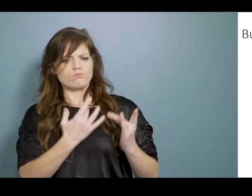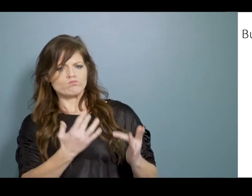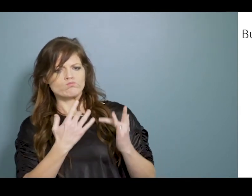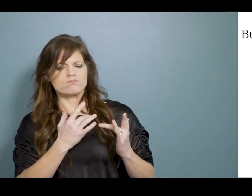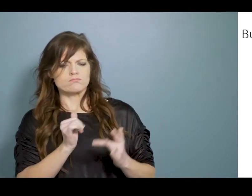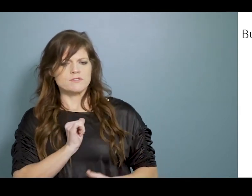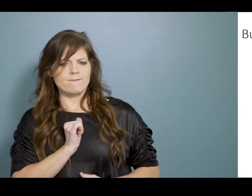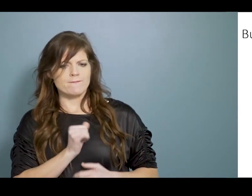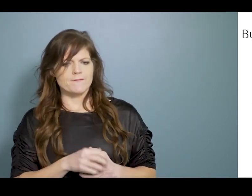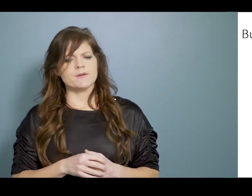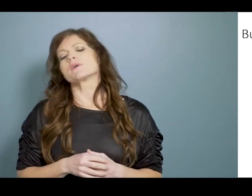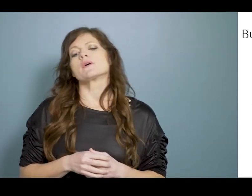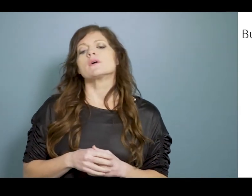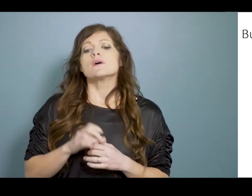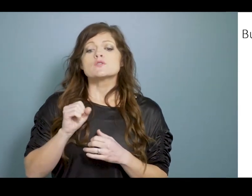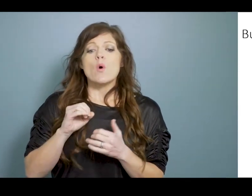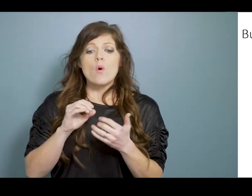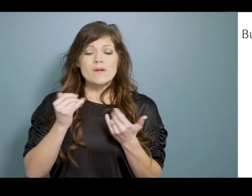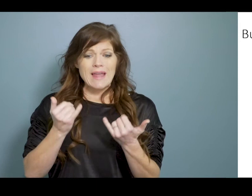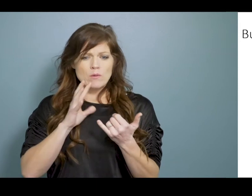building resilience,